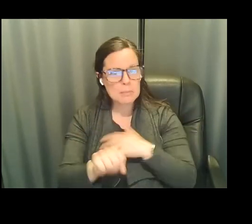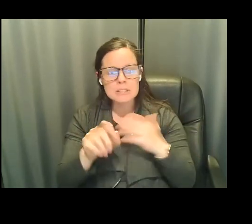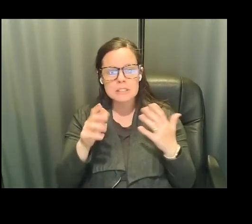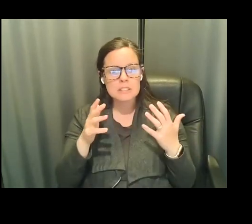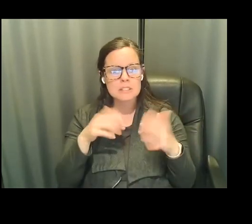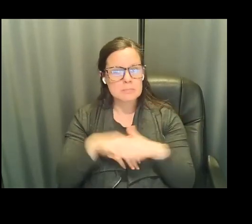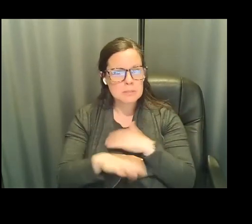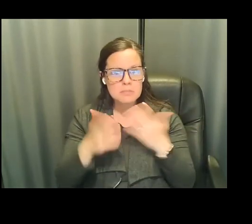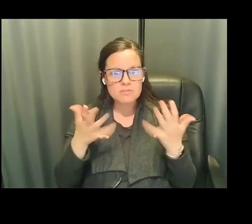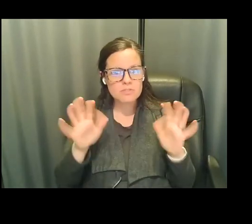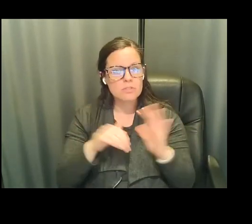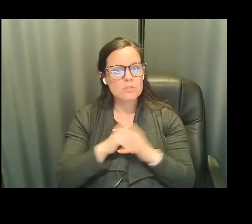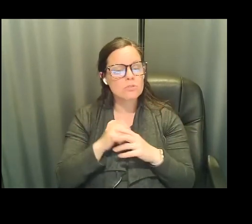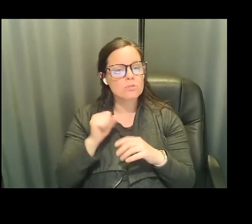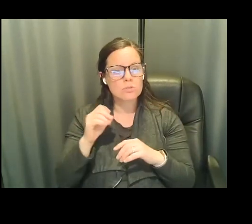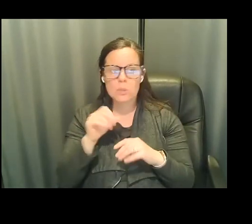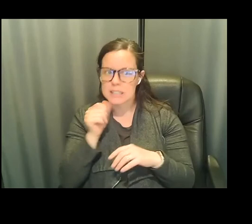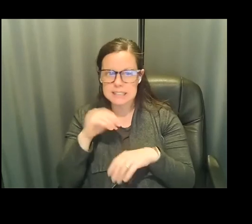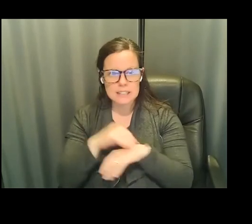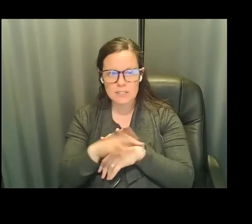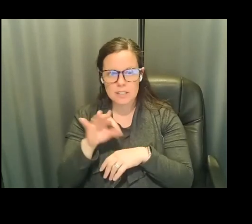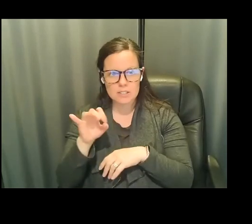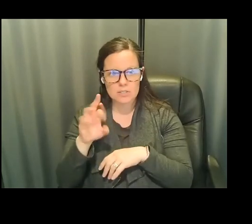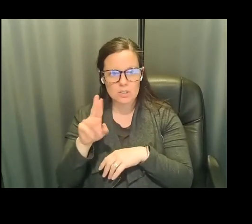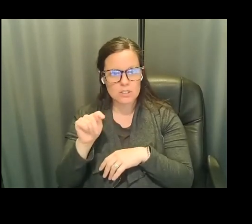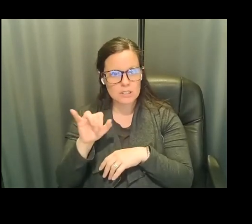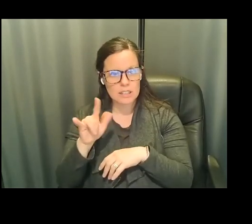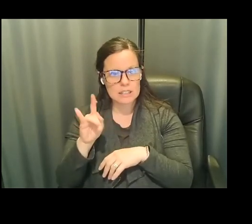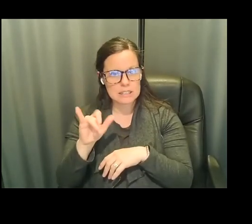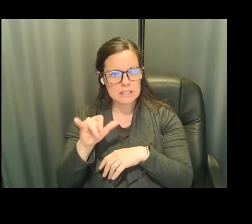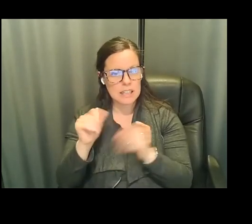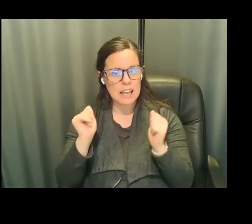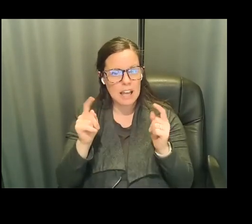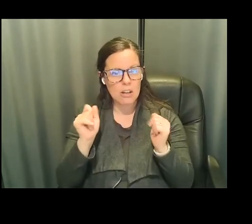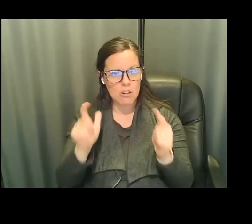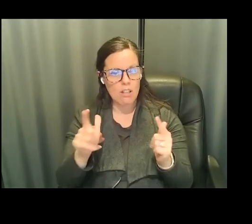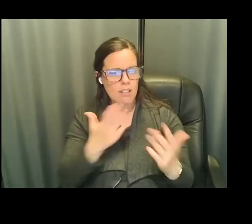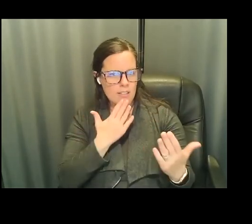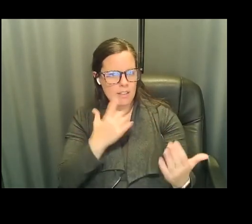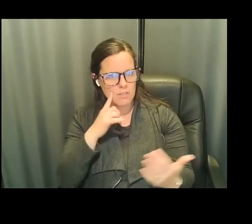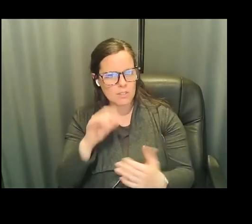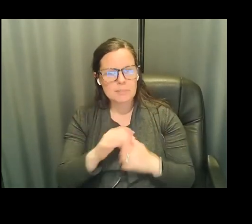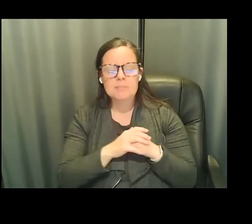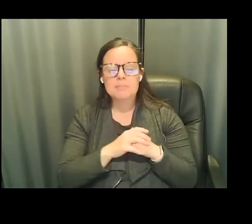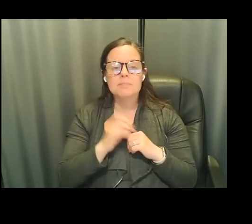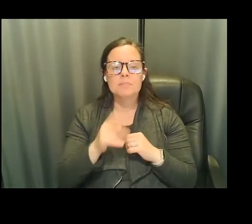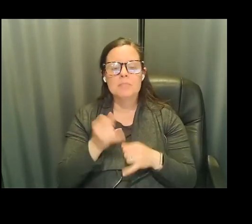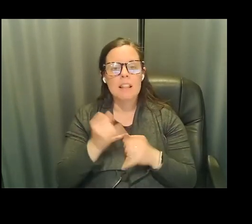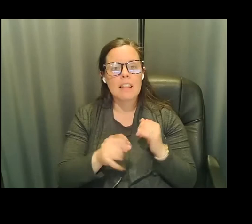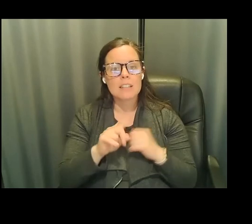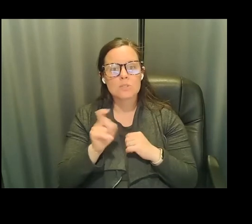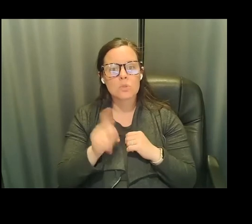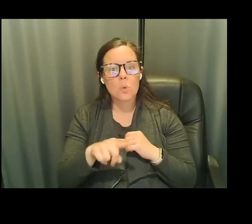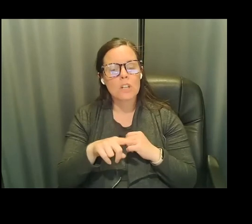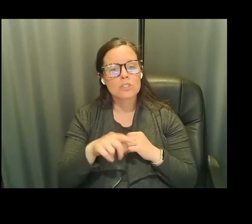does not affect fertility at all. Thank you for that. So our last question before we're